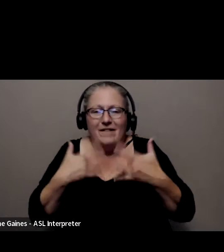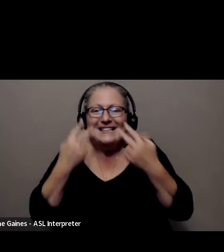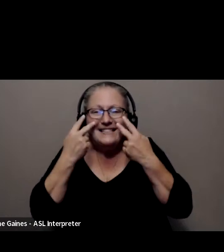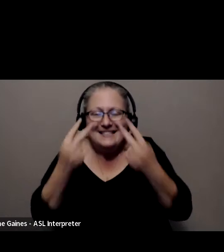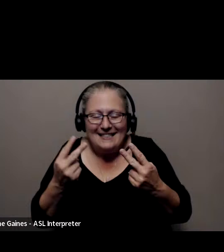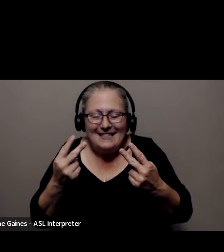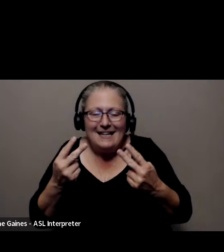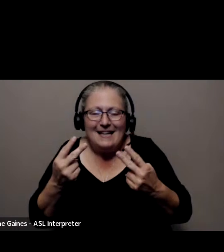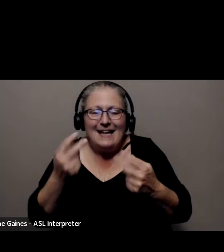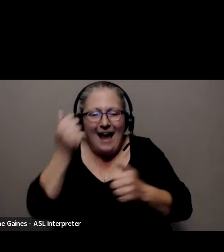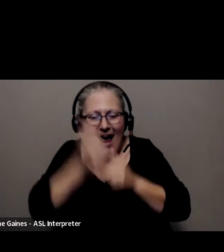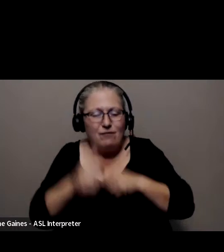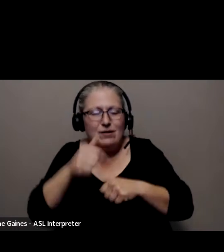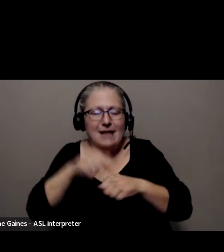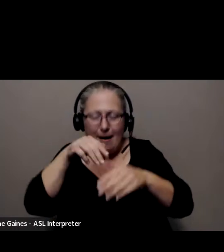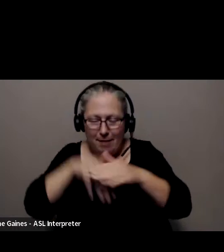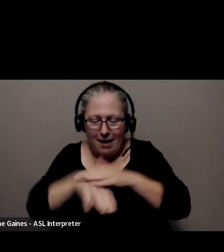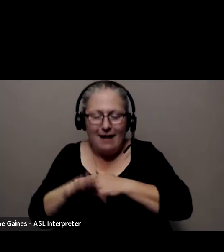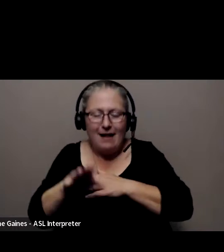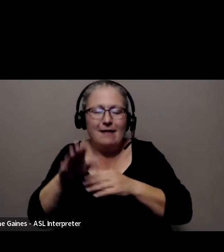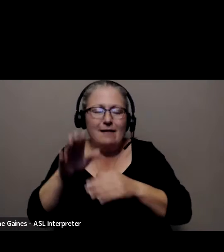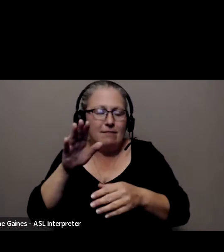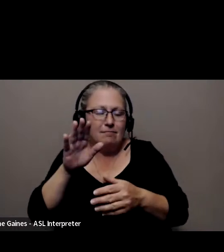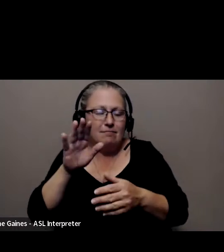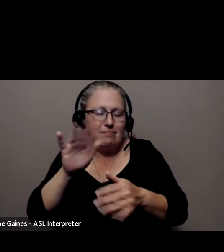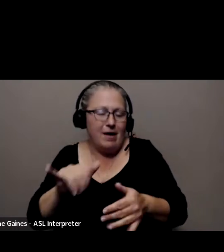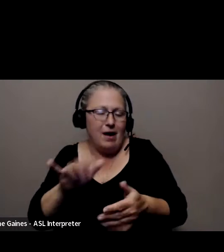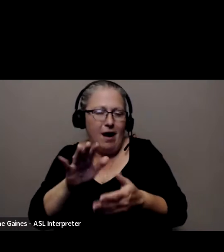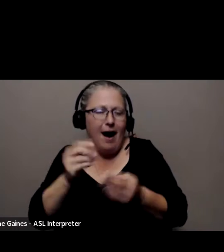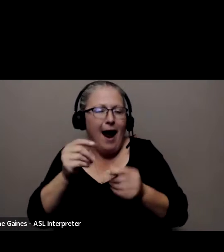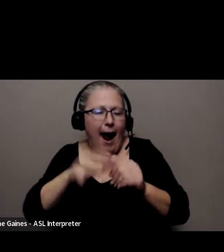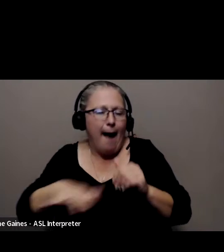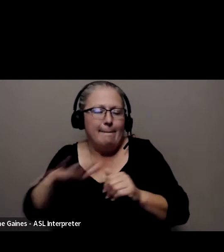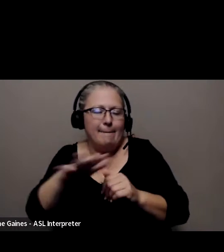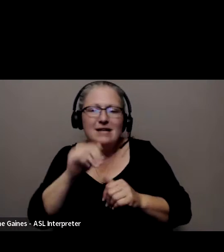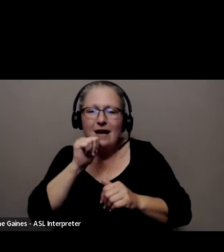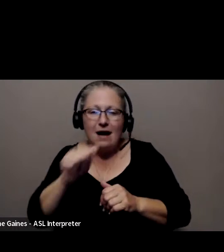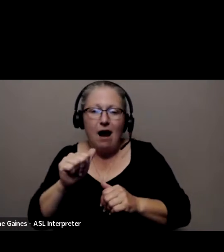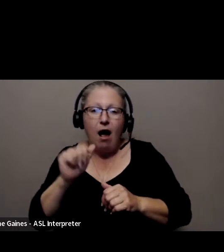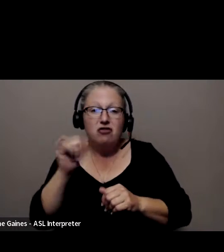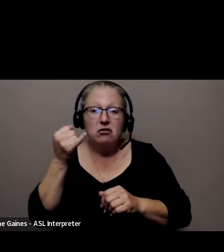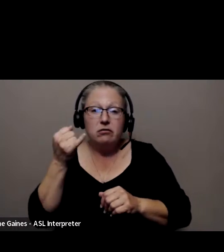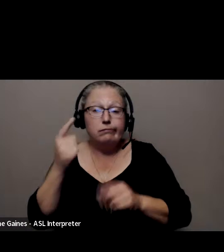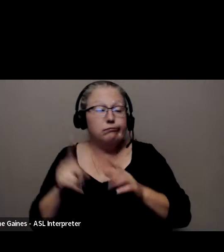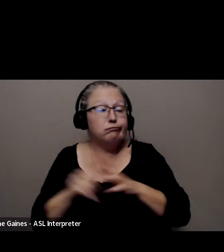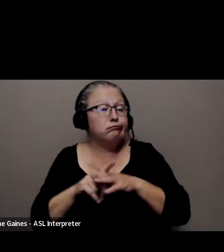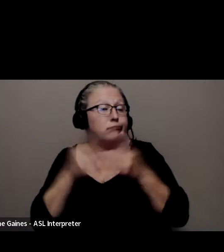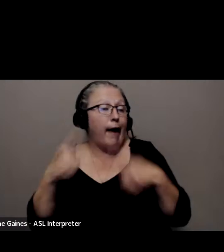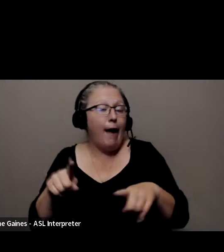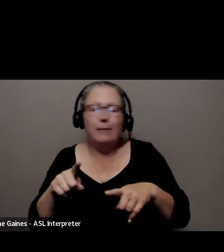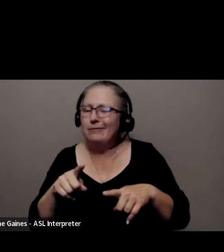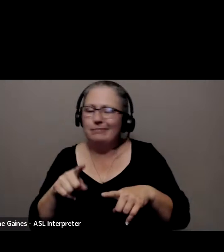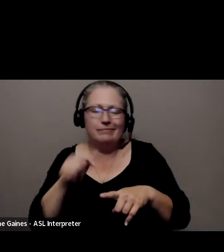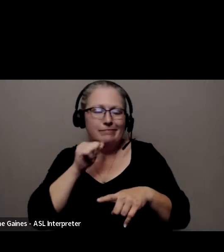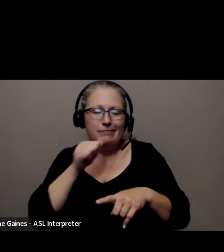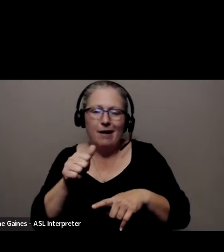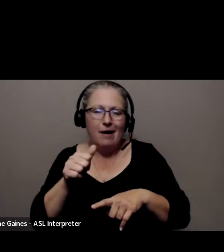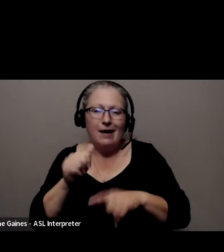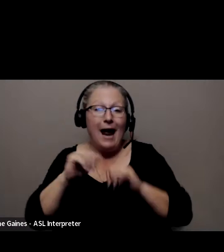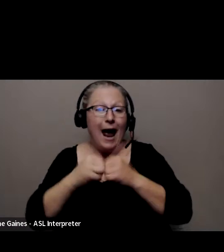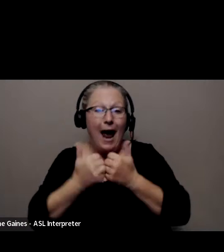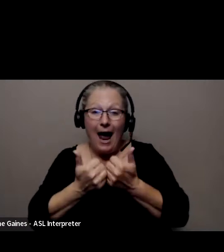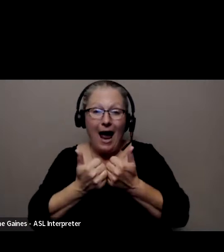it every single time you walk onto campus. And that isn't done by happenstance. That is done through